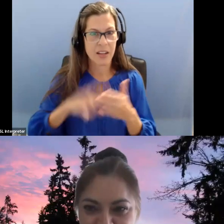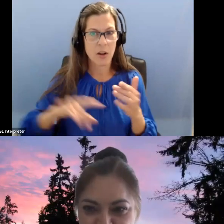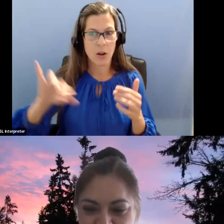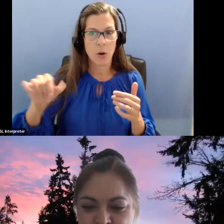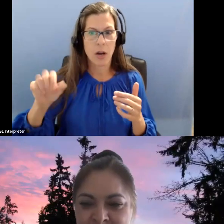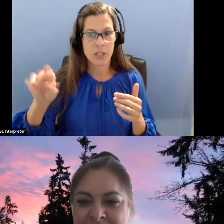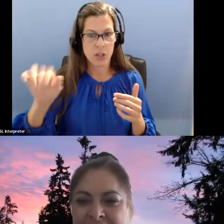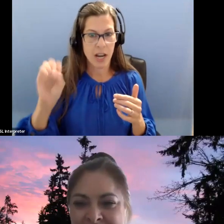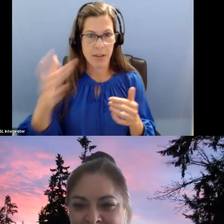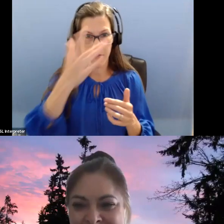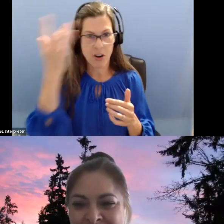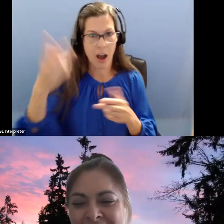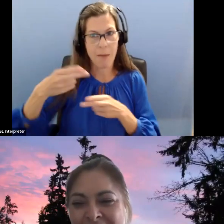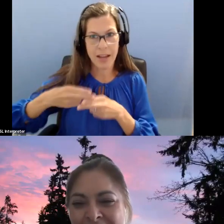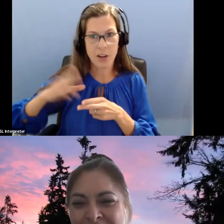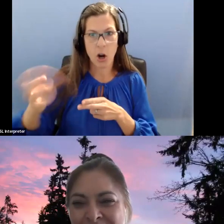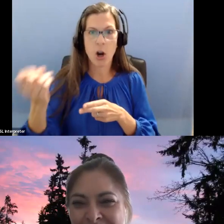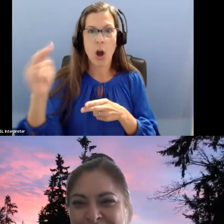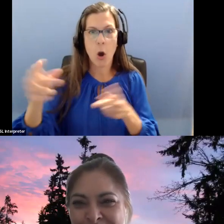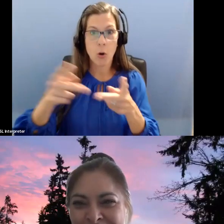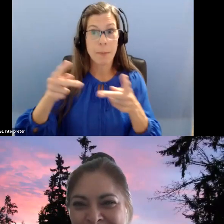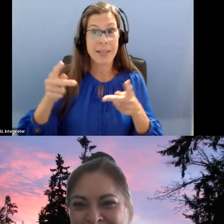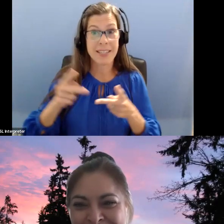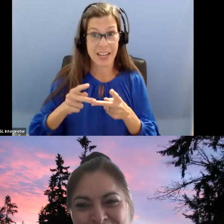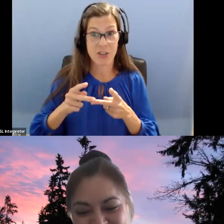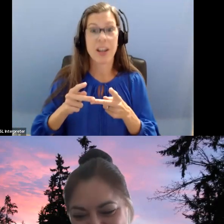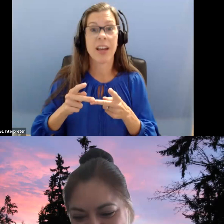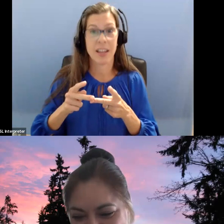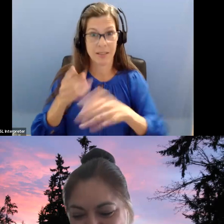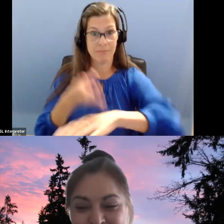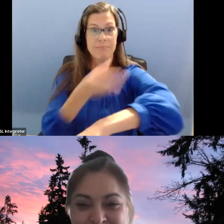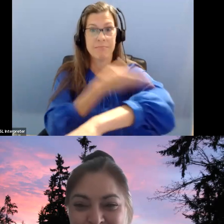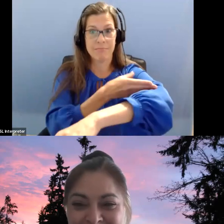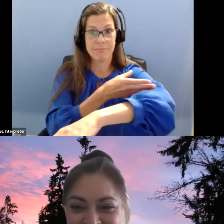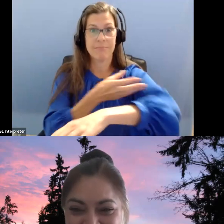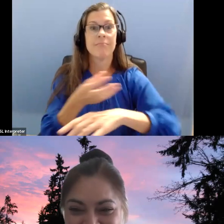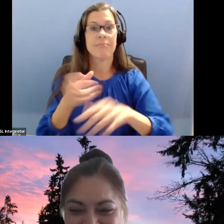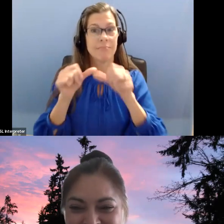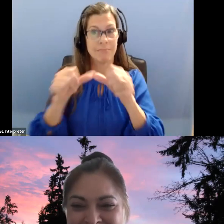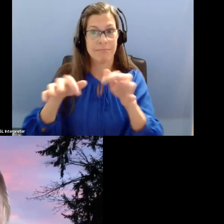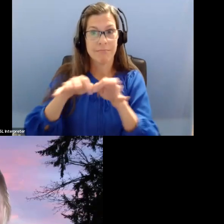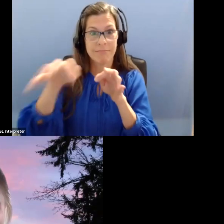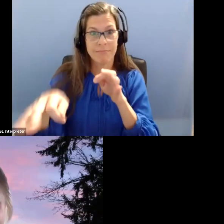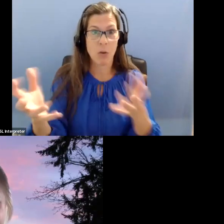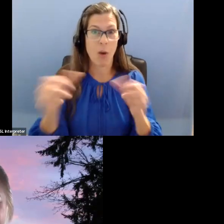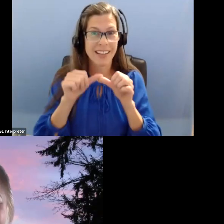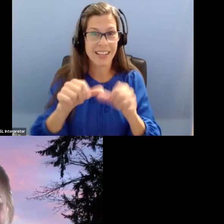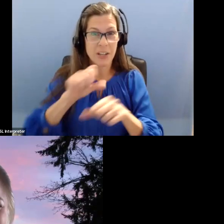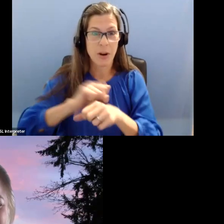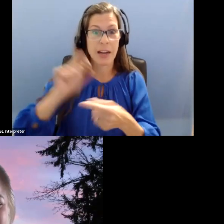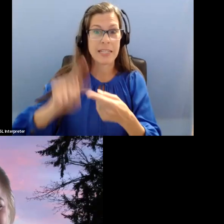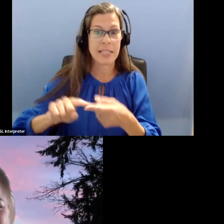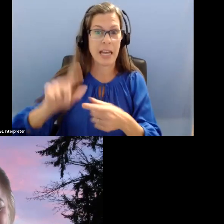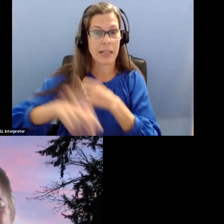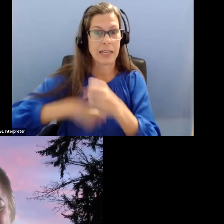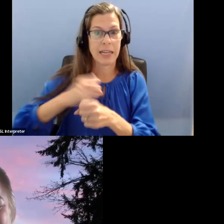own position was extended because we want her to continue doing this work till 2028. So we made sure that we're